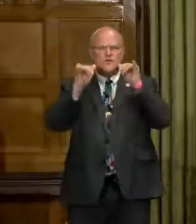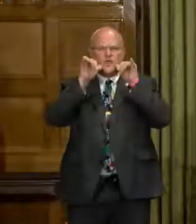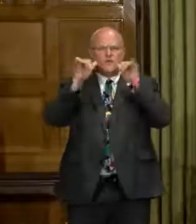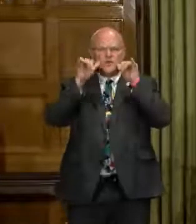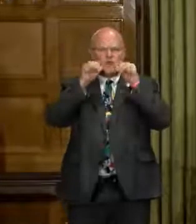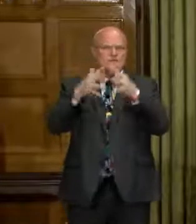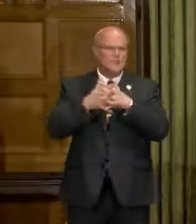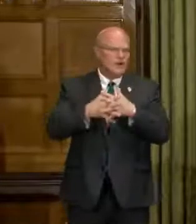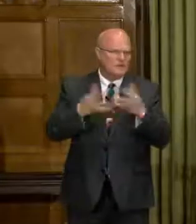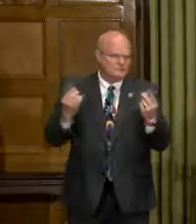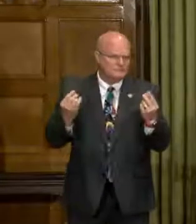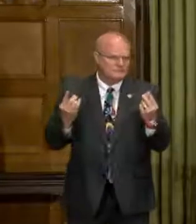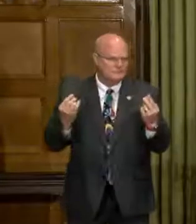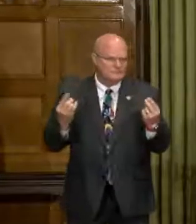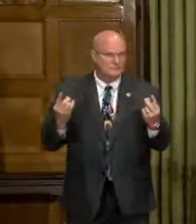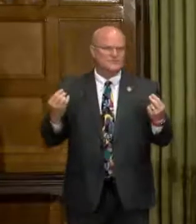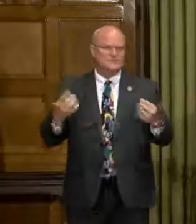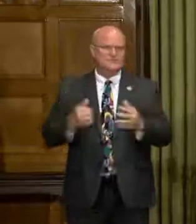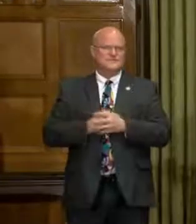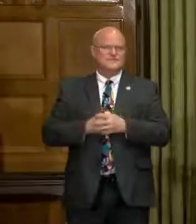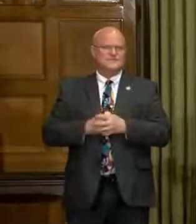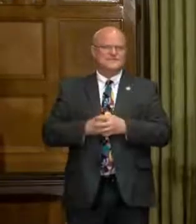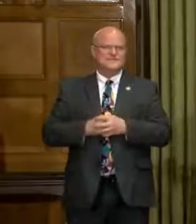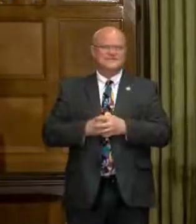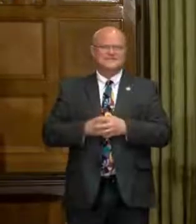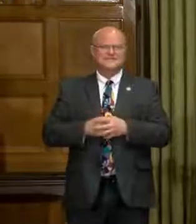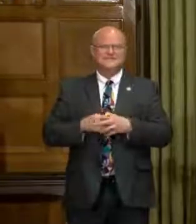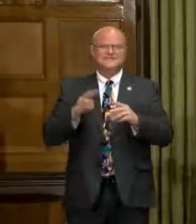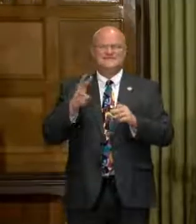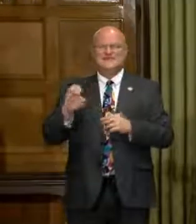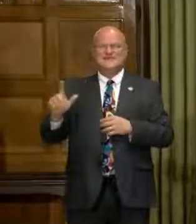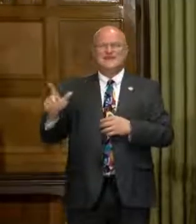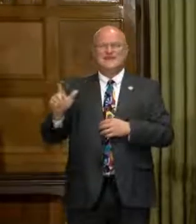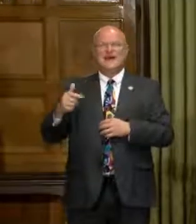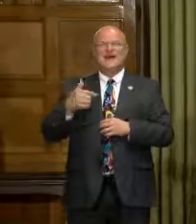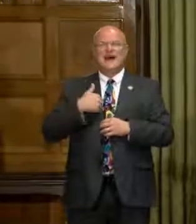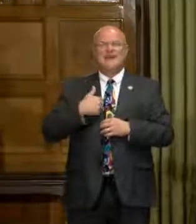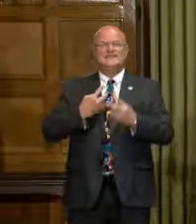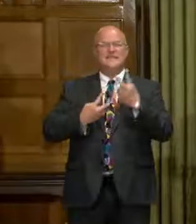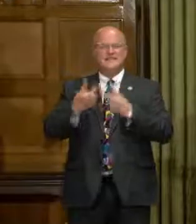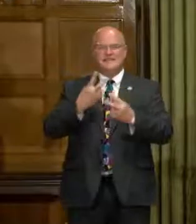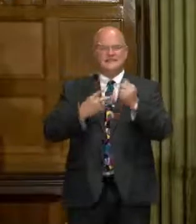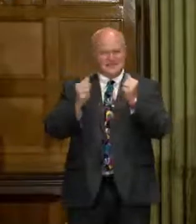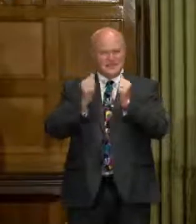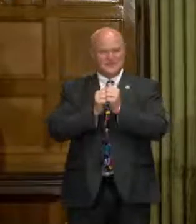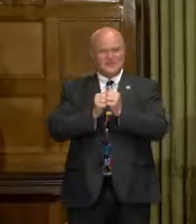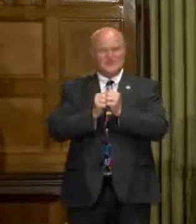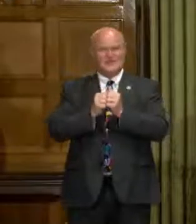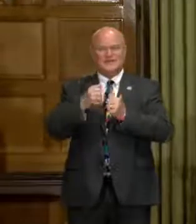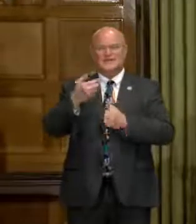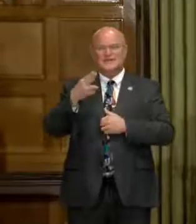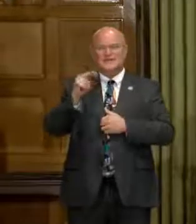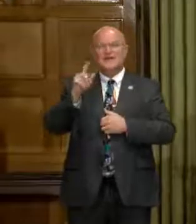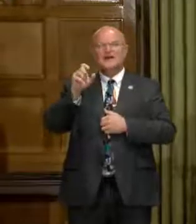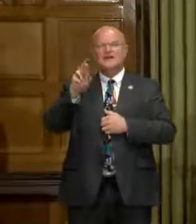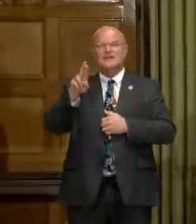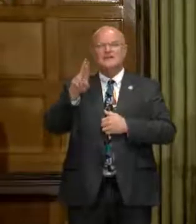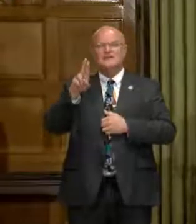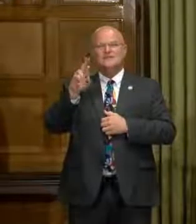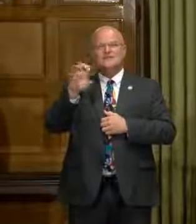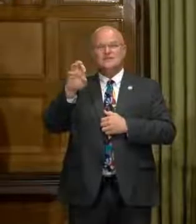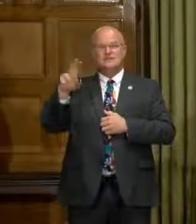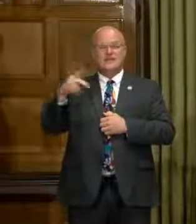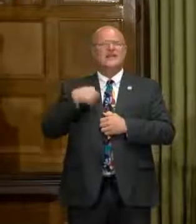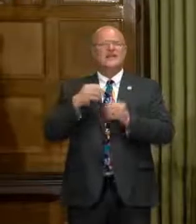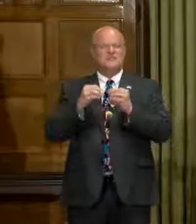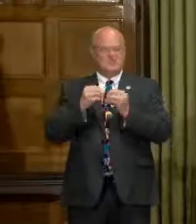Razorback football? What are you telling them? Well, I've had a visit with Hunter Yurchek this last week. We'll